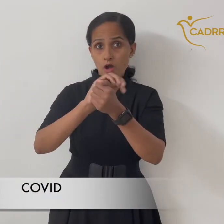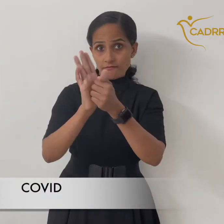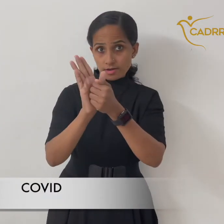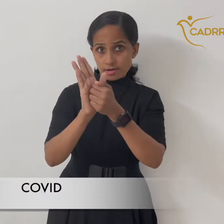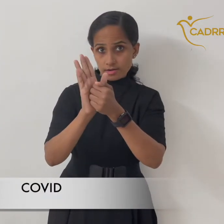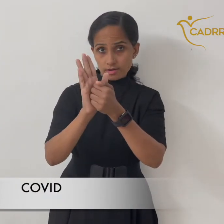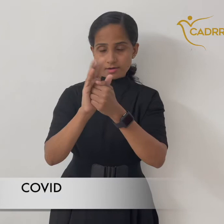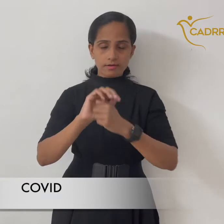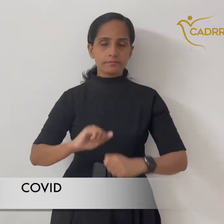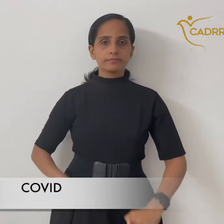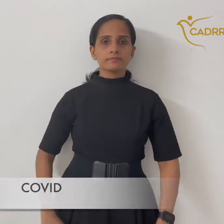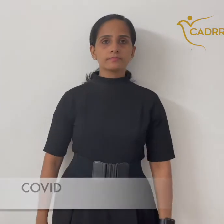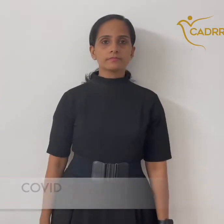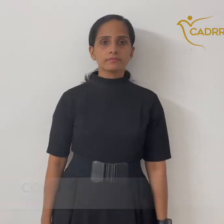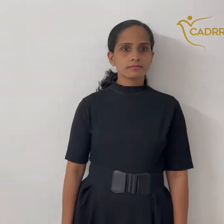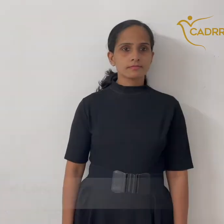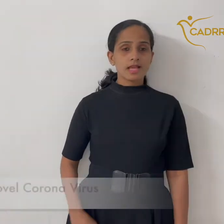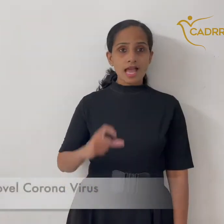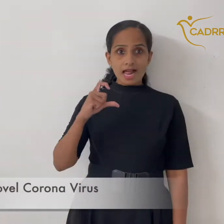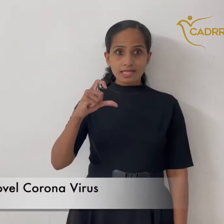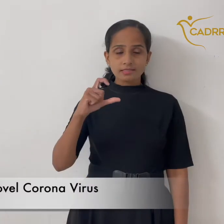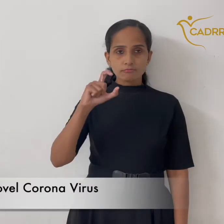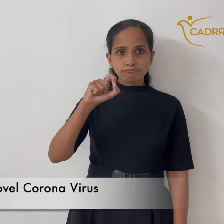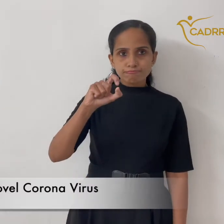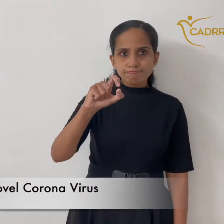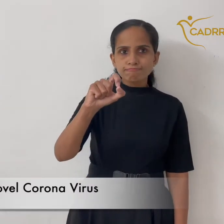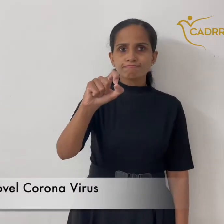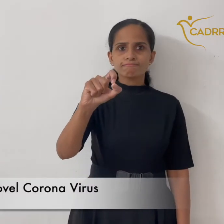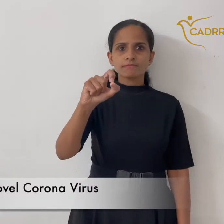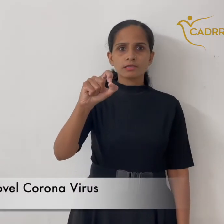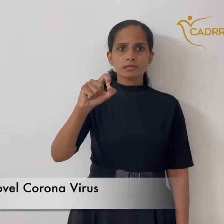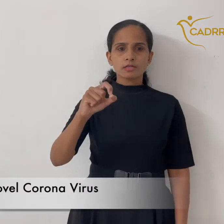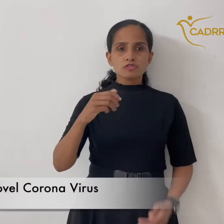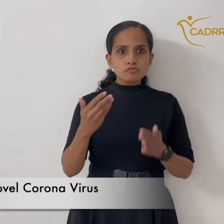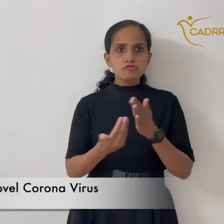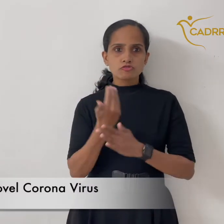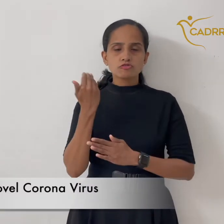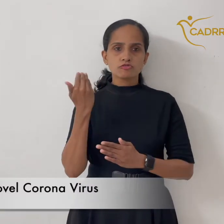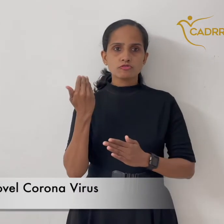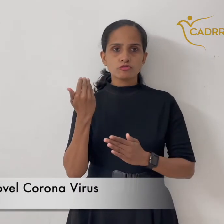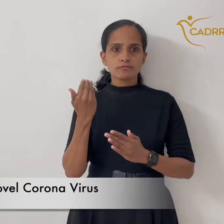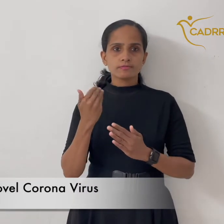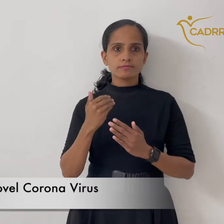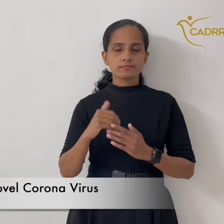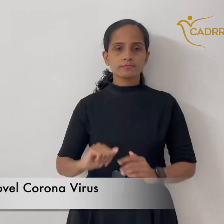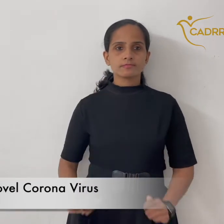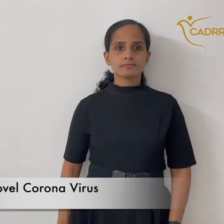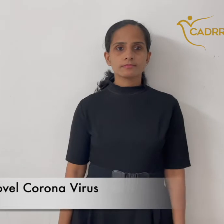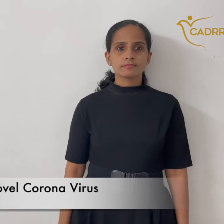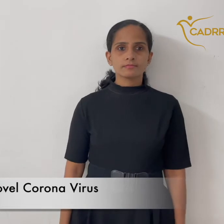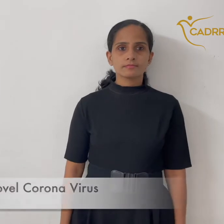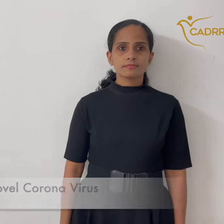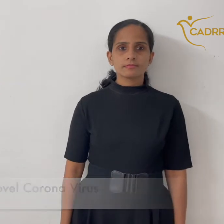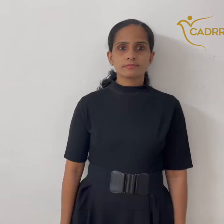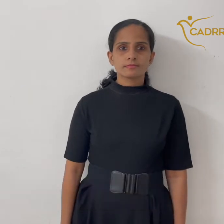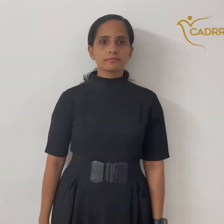COVID. Novel coronavirus.